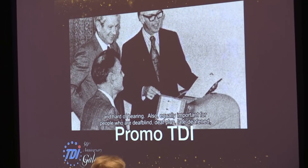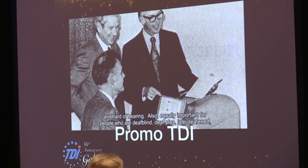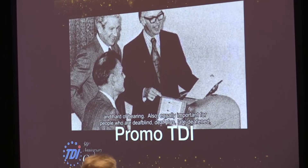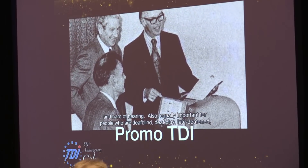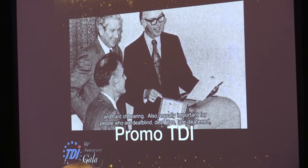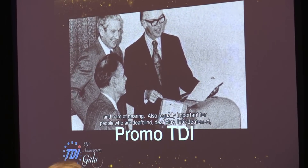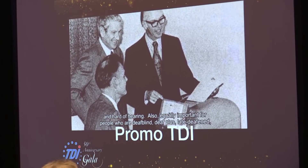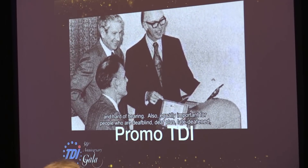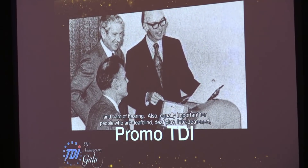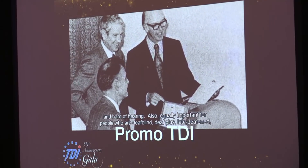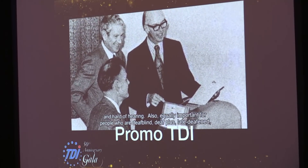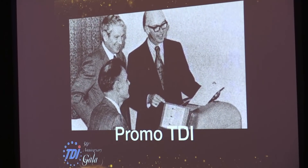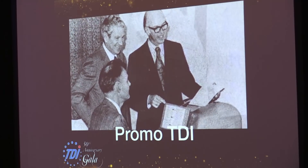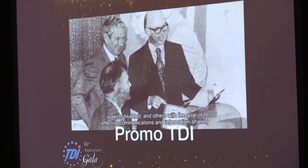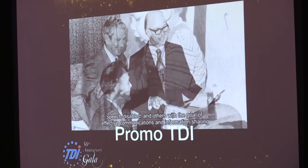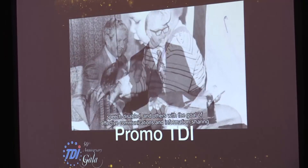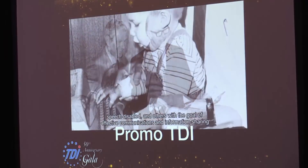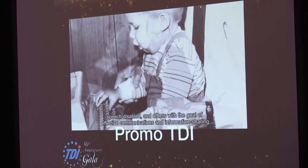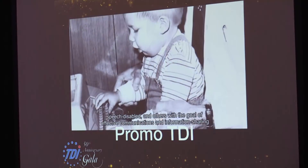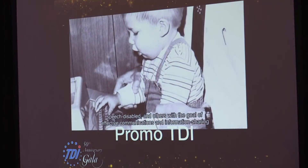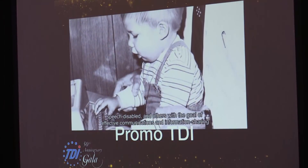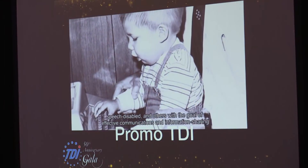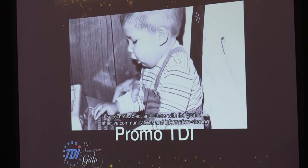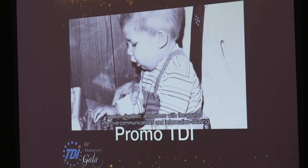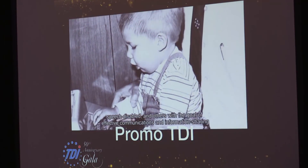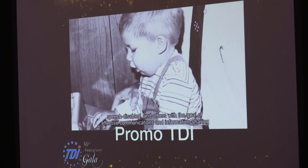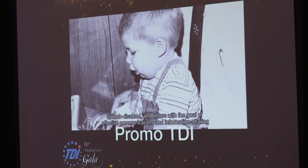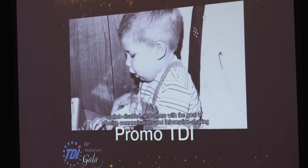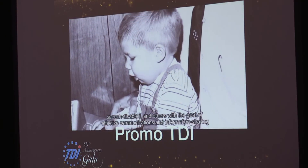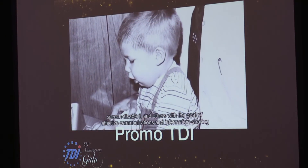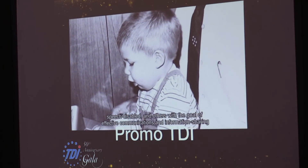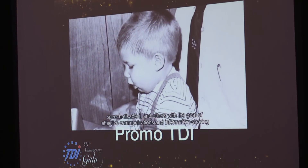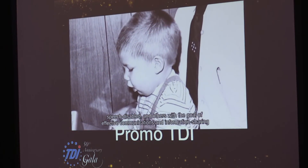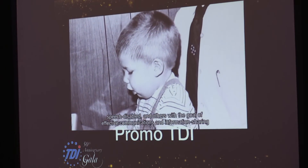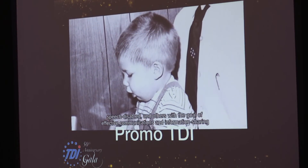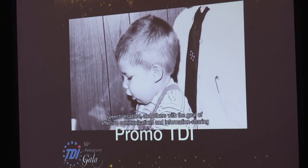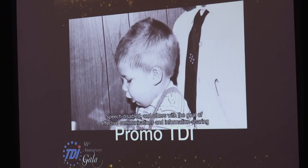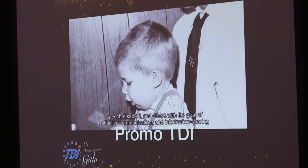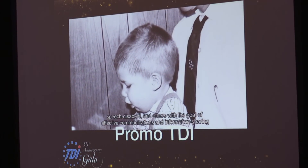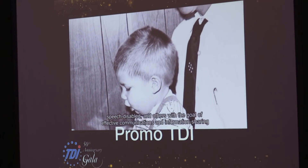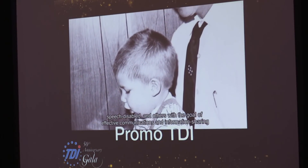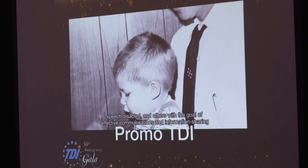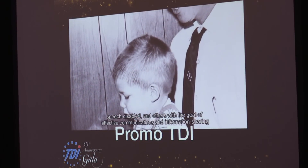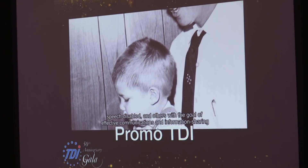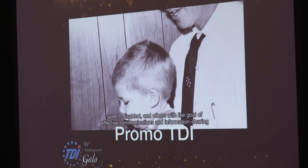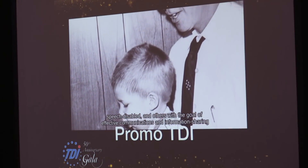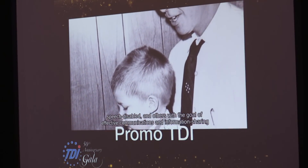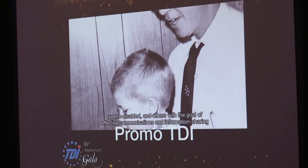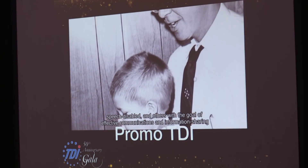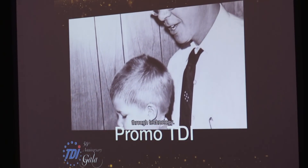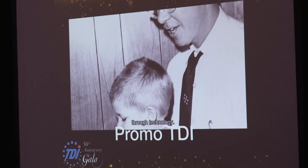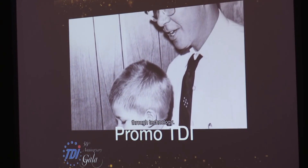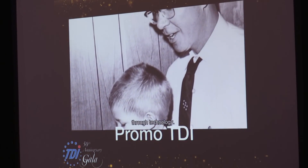Deaf Plus, late deafened, speech disabled, and others with the goal of effective communications and information sharing through